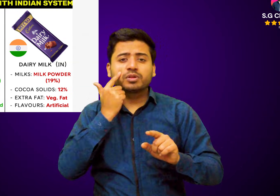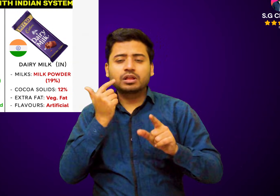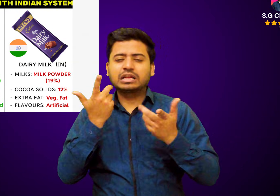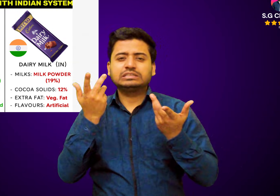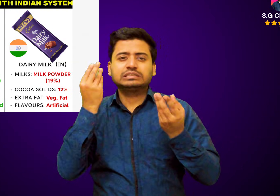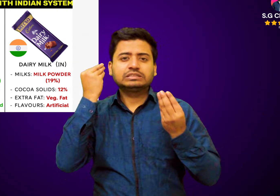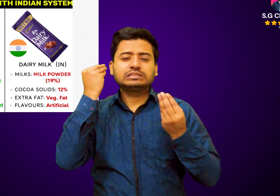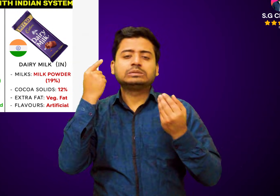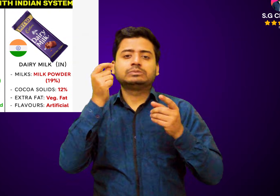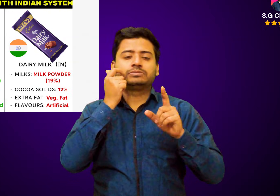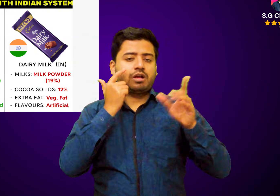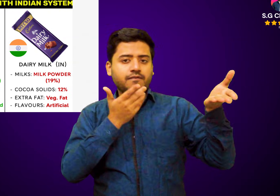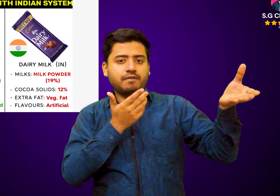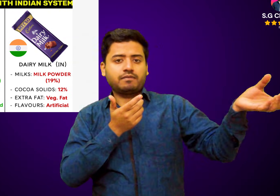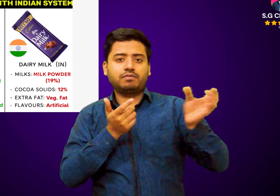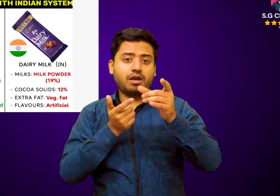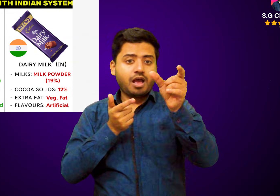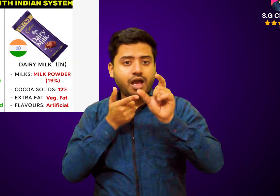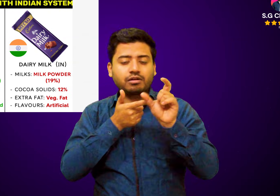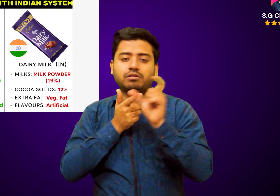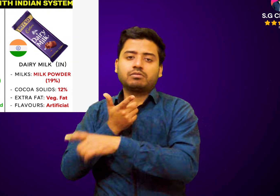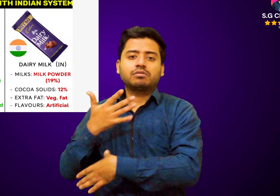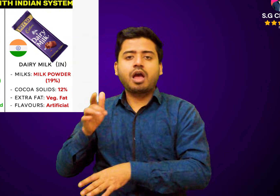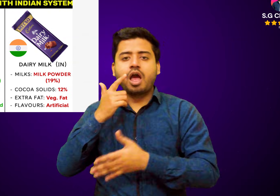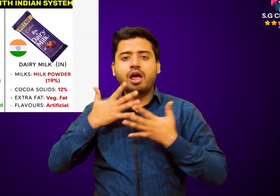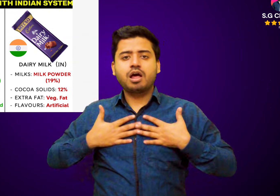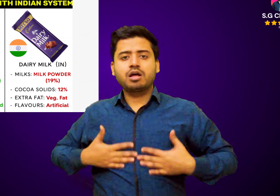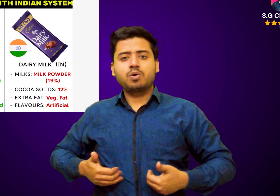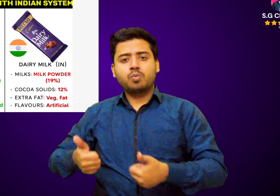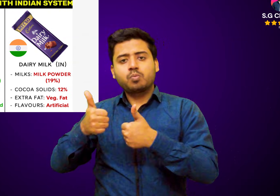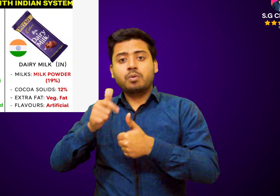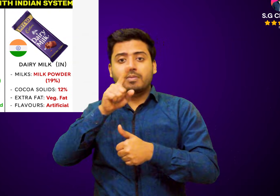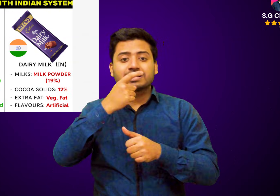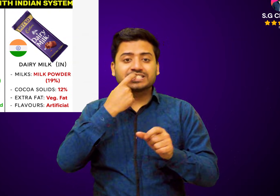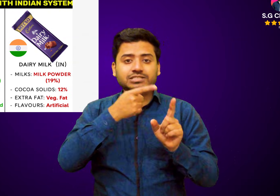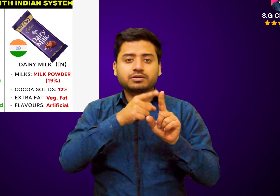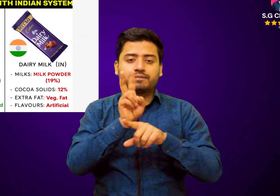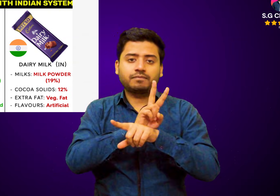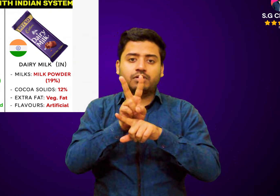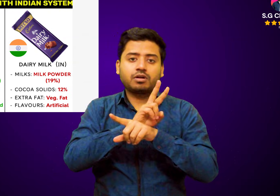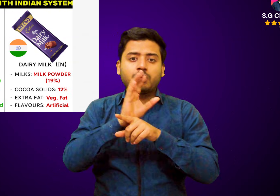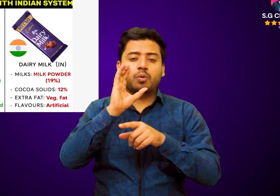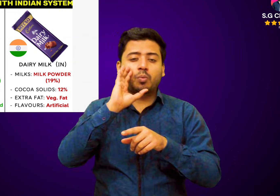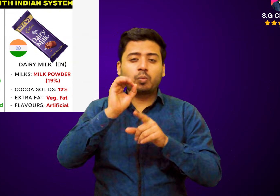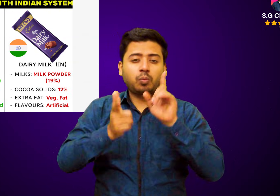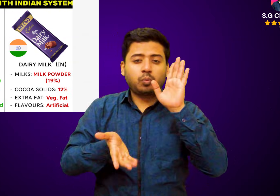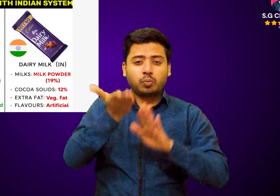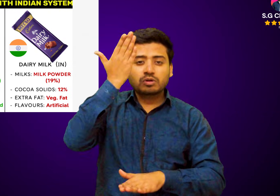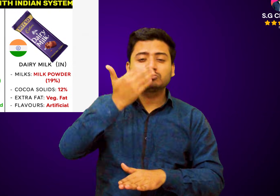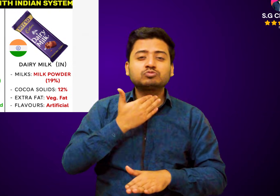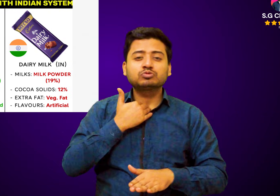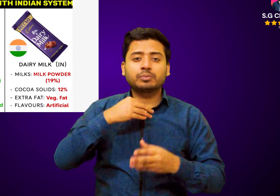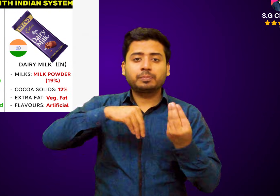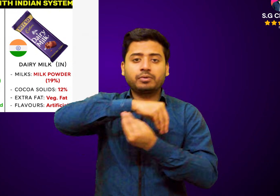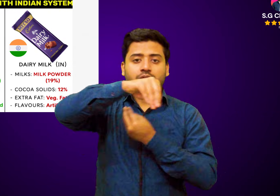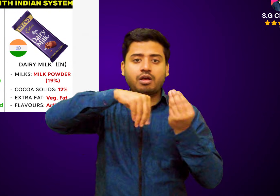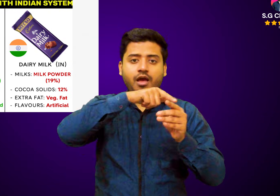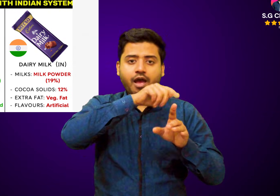cocoa, contains antioxidants that can support heart health. Lower glycemic index. Higher cocoa content generally means less